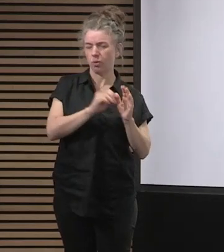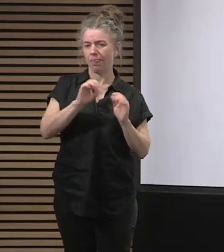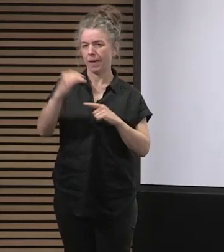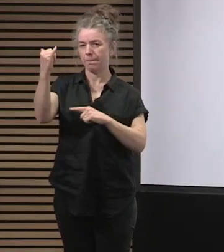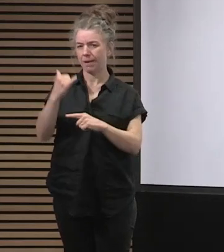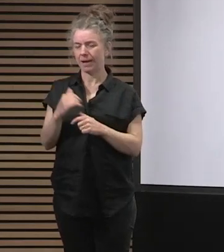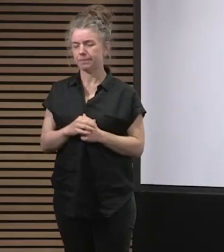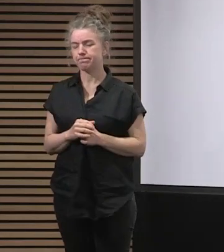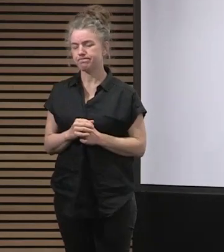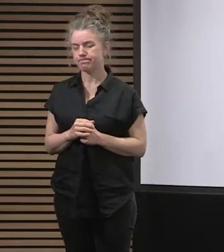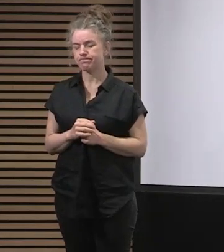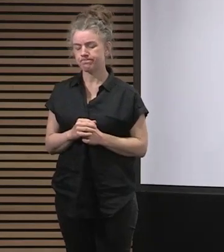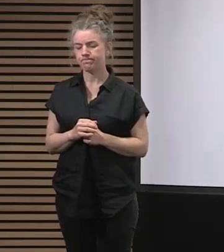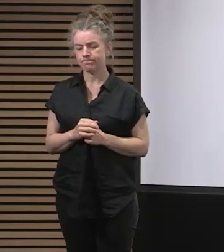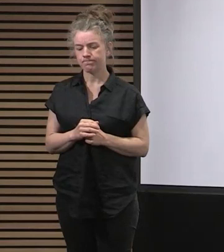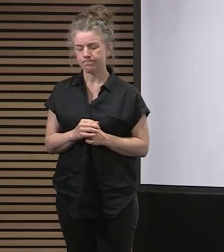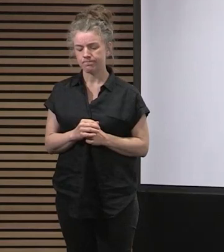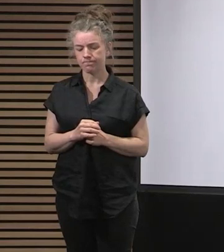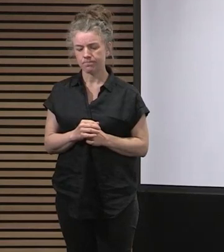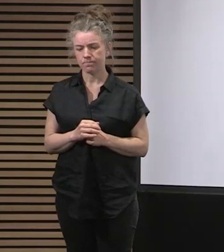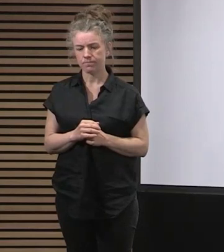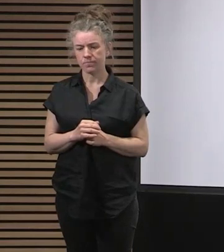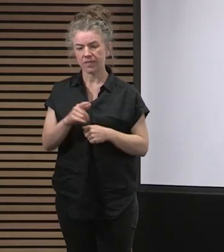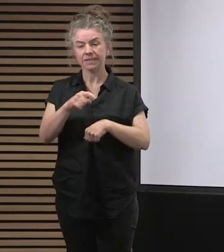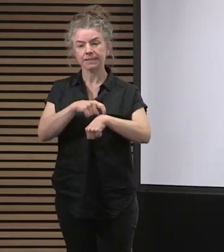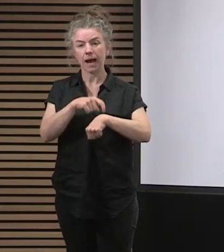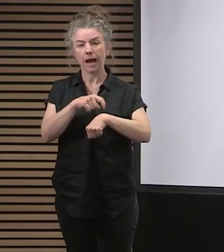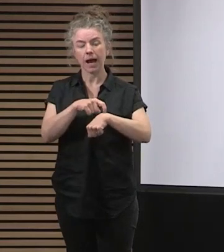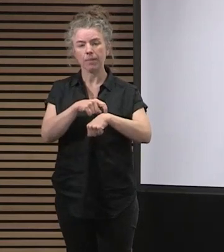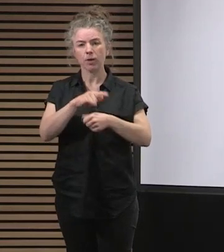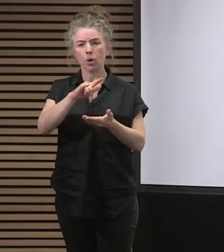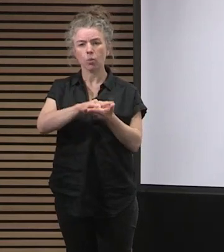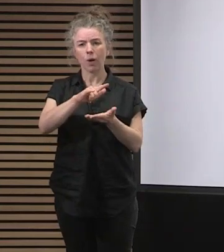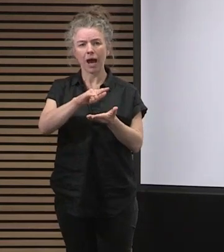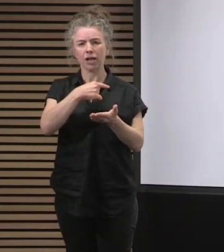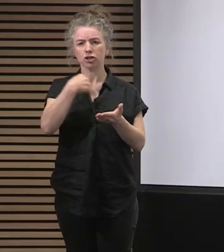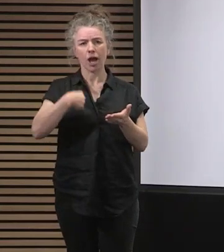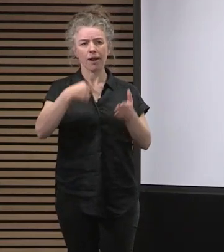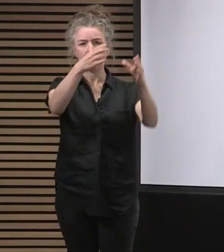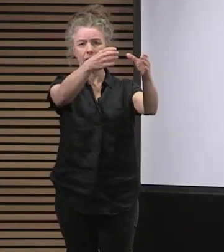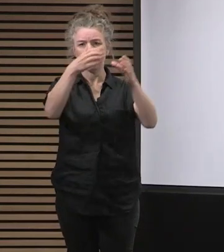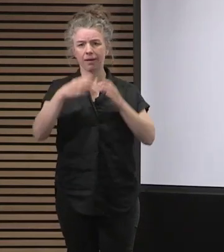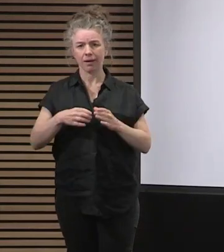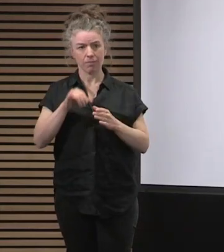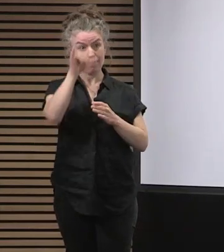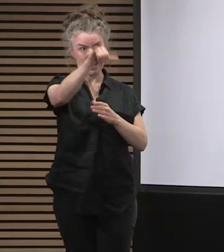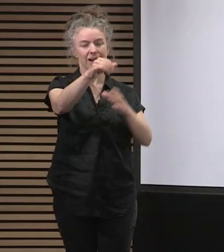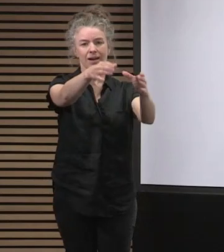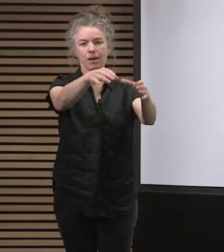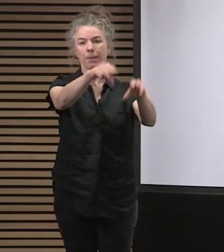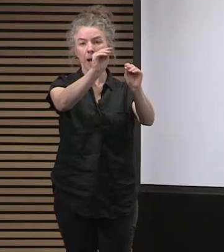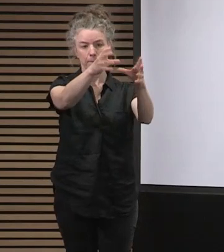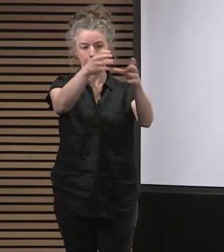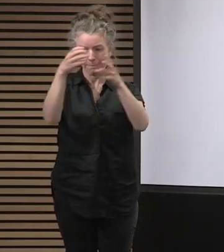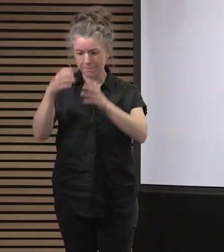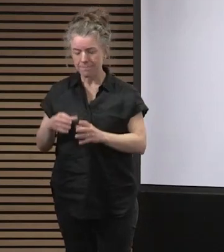this right through from when we actually evacuated the New Zealanders out of Wuhan. Ensuring that they're taking appropriate precautions means they don't